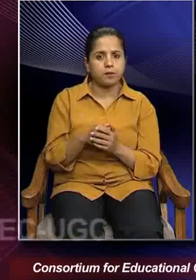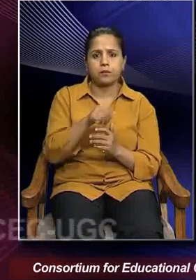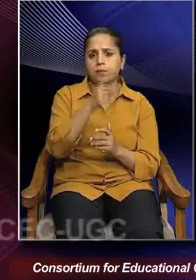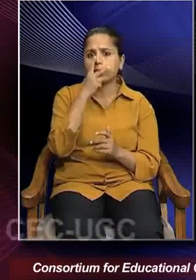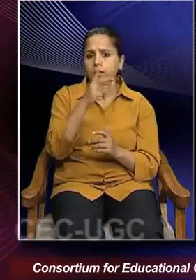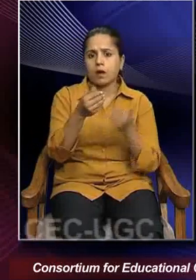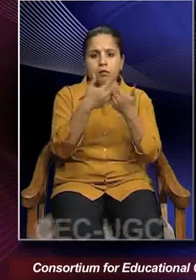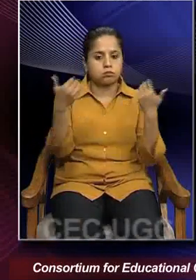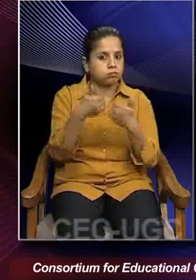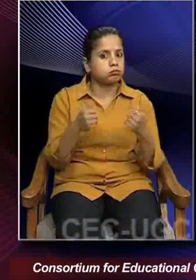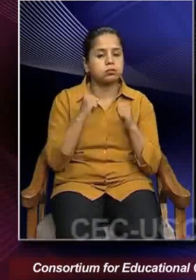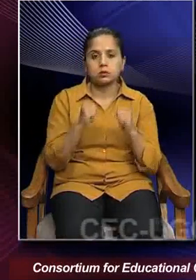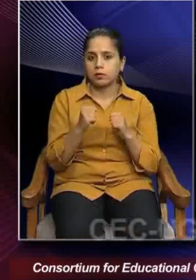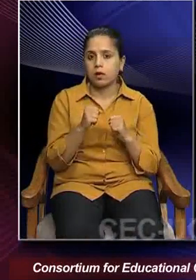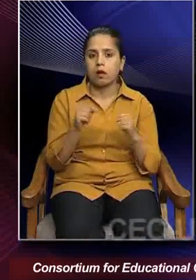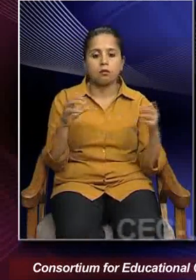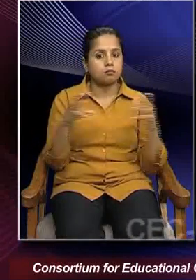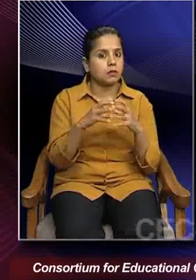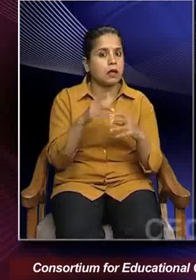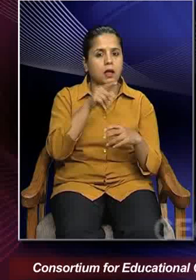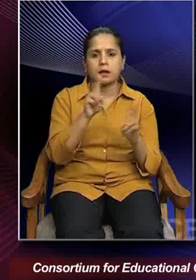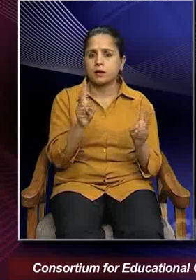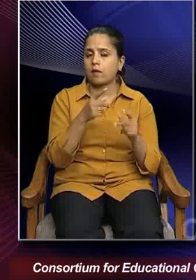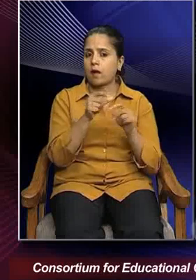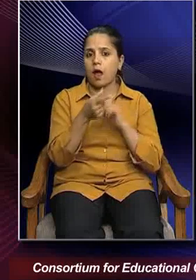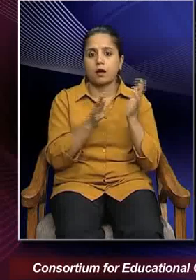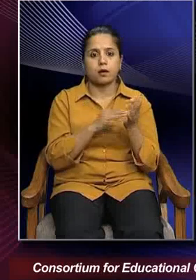indivisible and unique atoms.